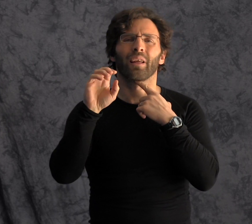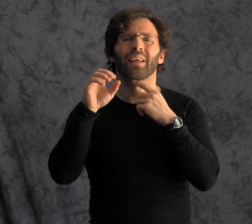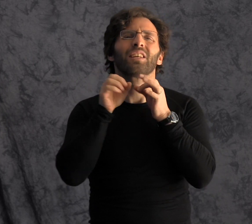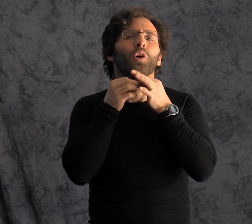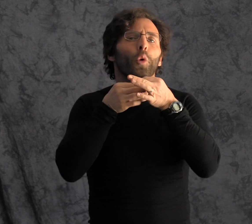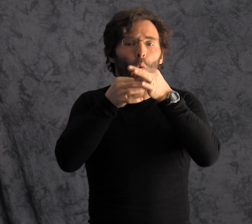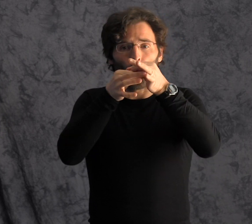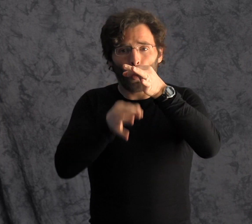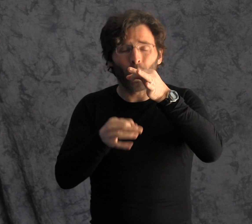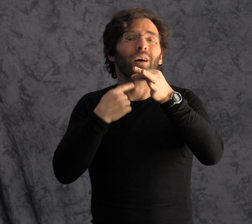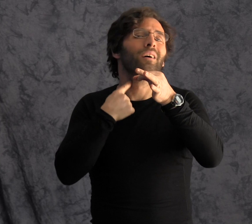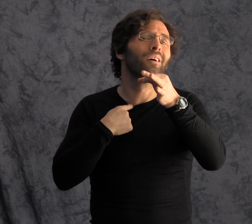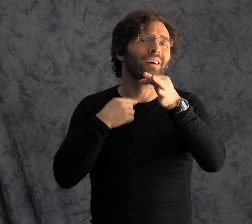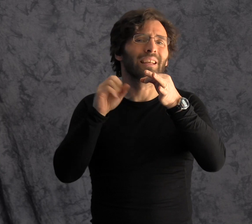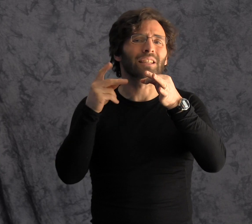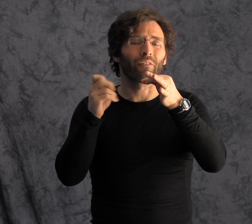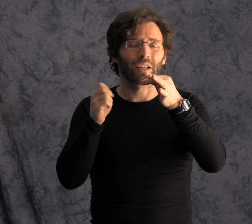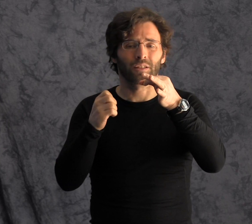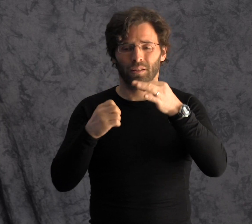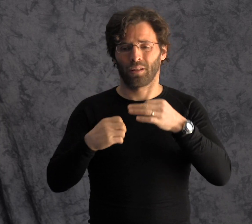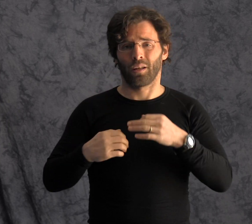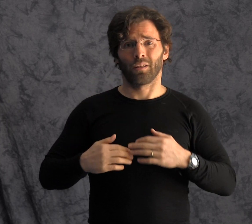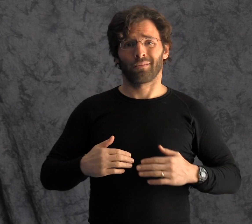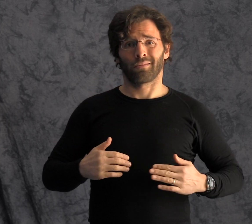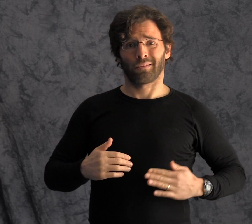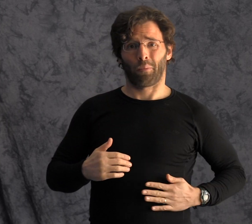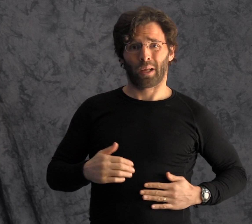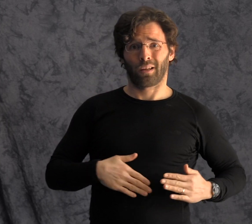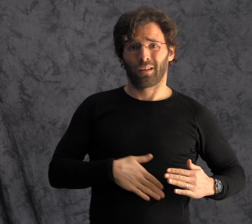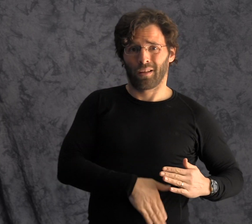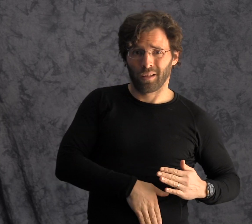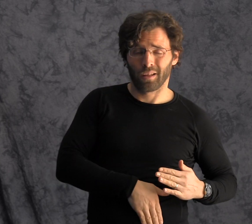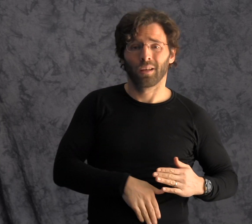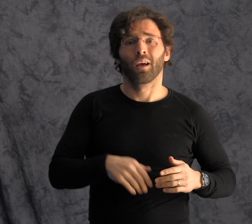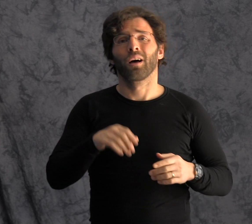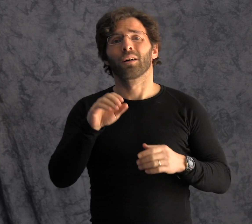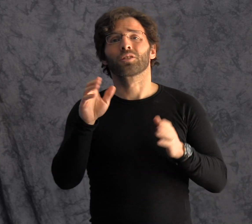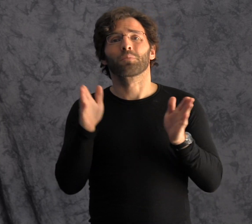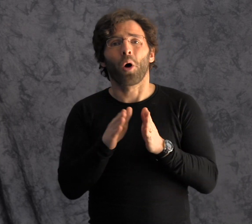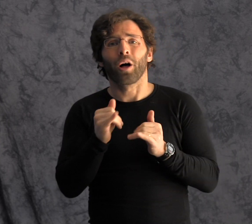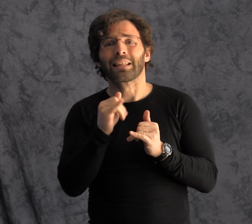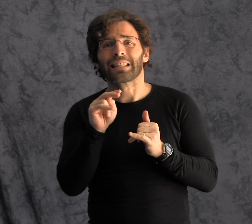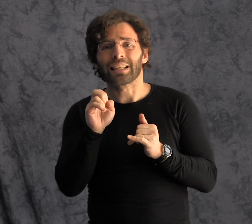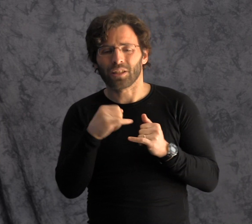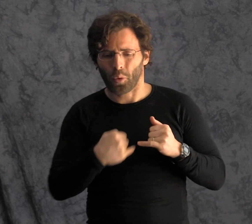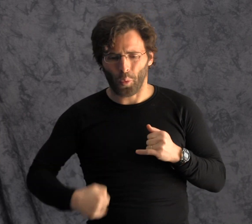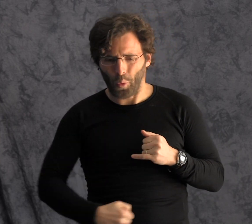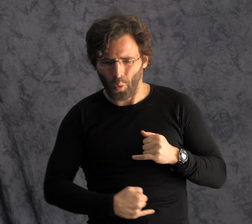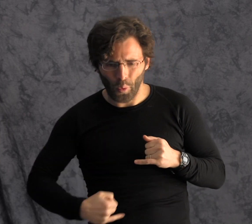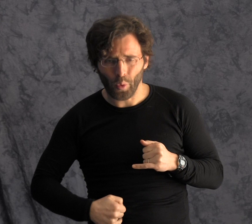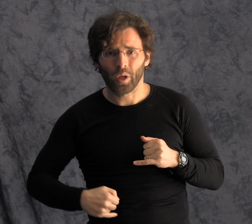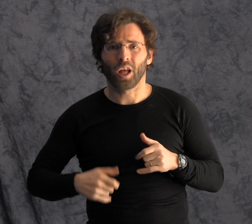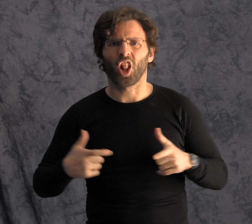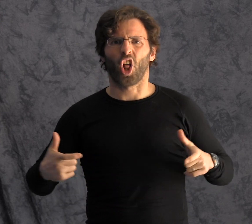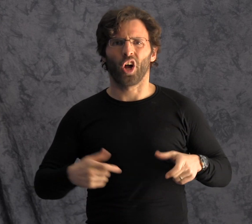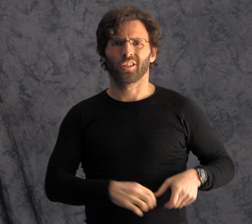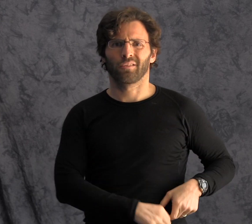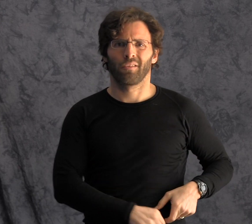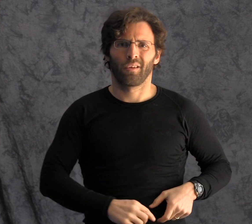intestines. Additionally, along with the alimentary canal or digestive tract, there are accessory organs in the digestive system. These